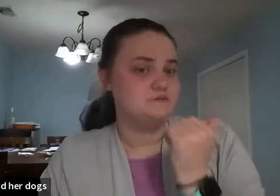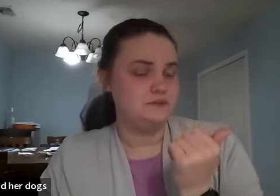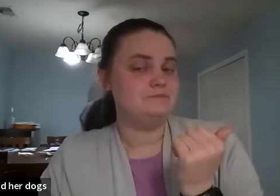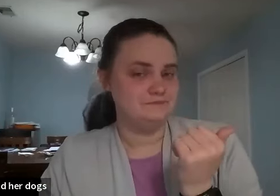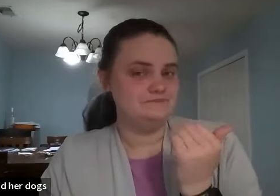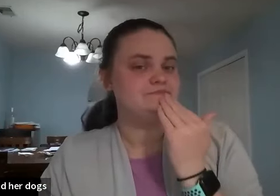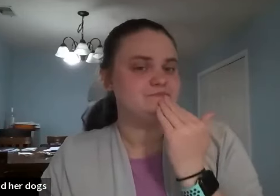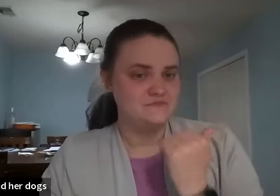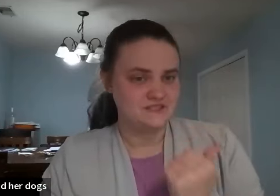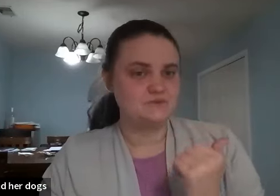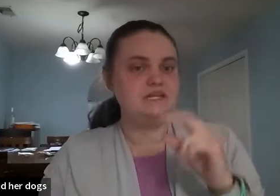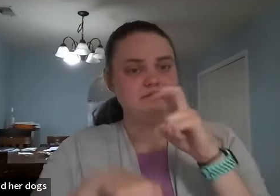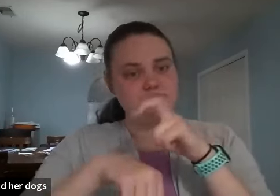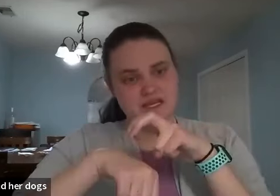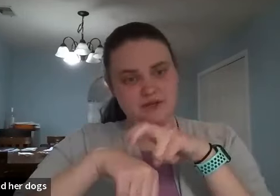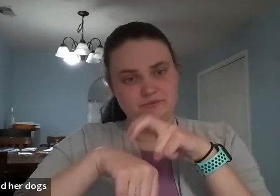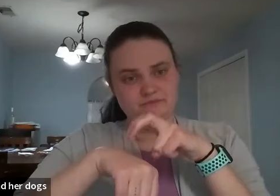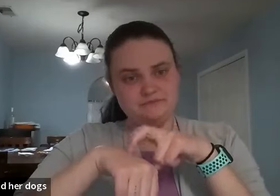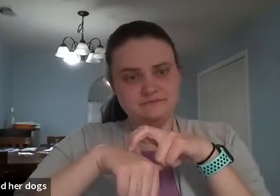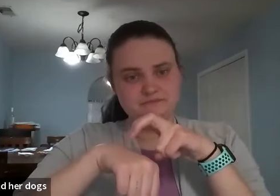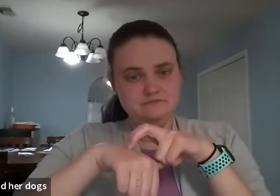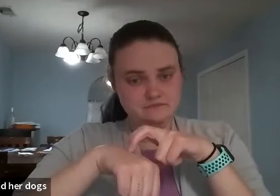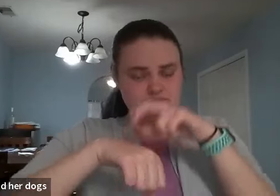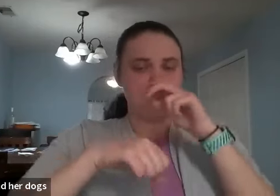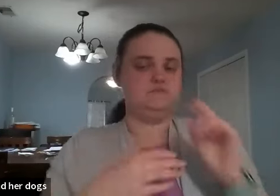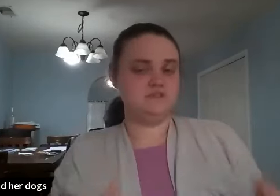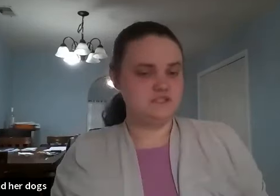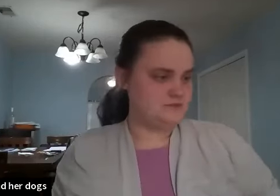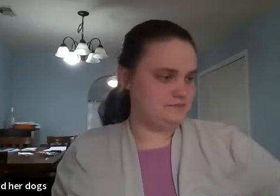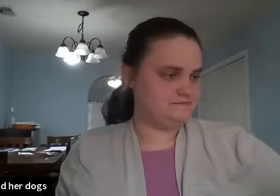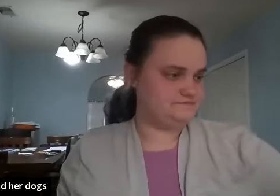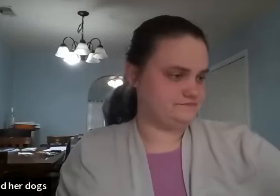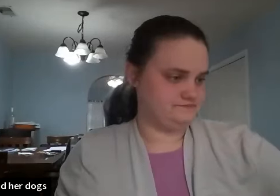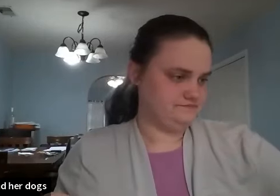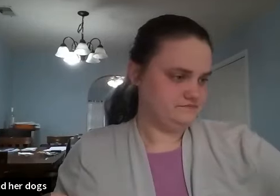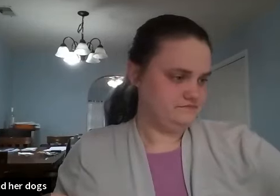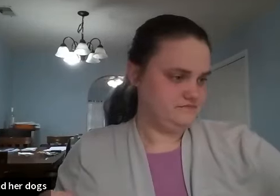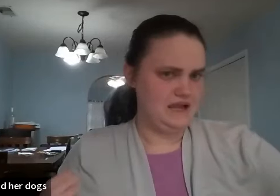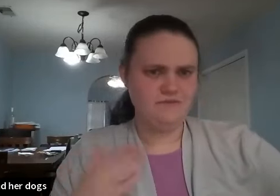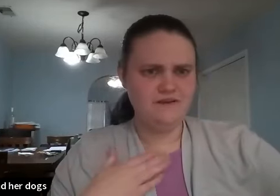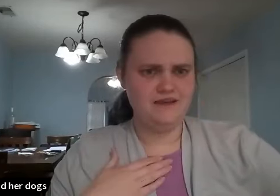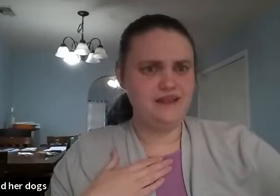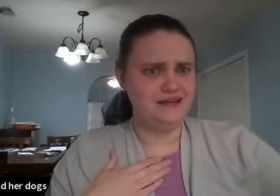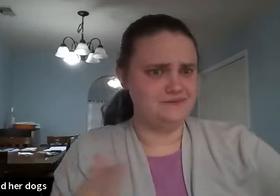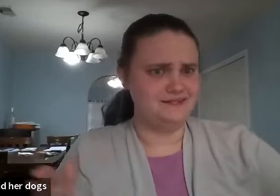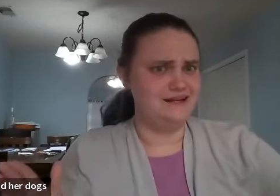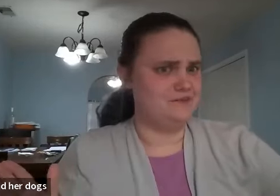sweet, mm-hmm. Sweet potato. Excuse me. I have a lot of hiccups tonight. I